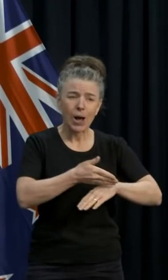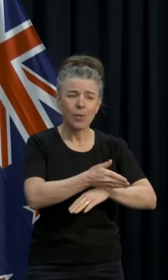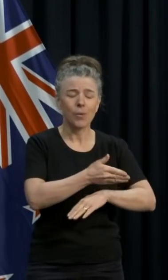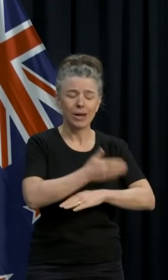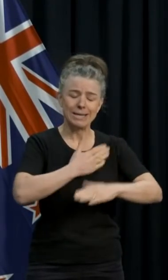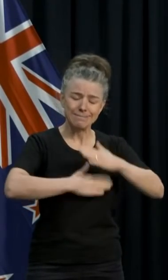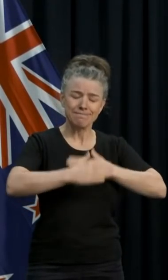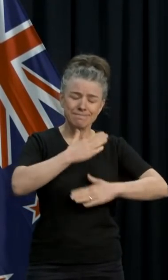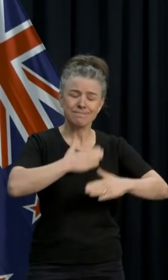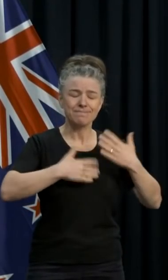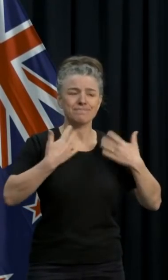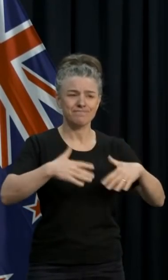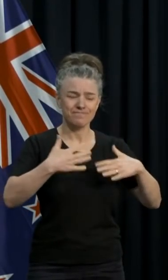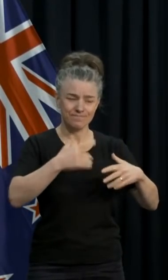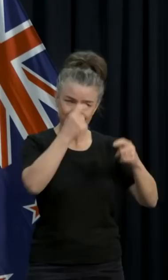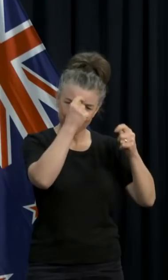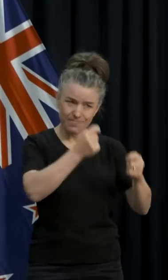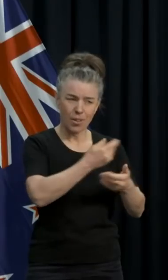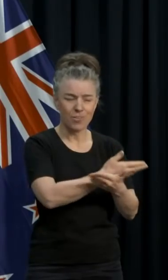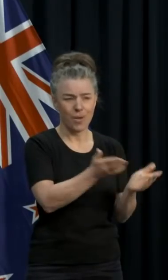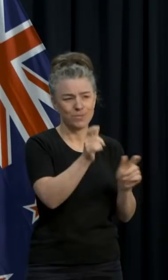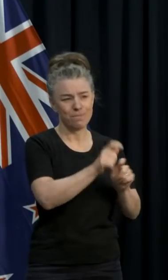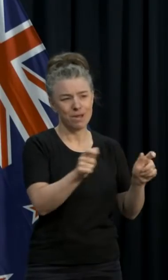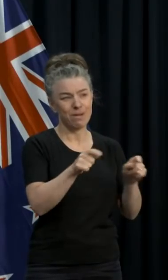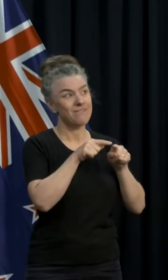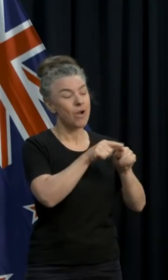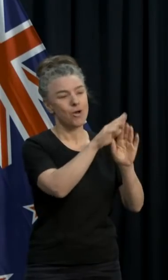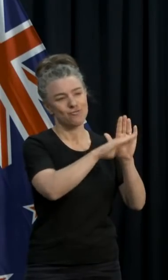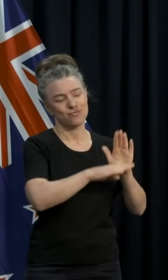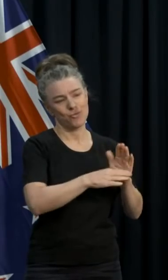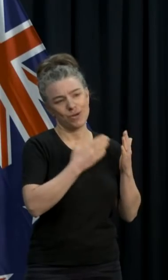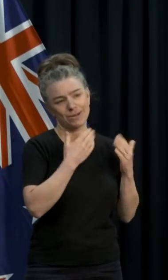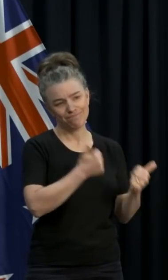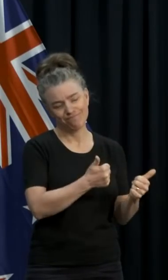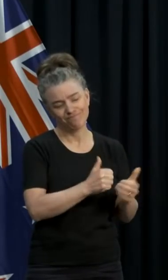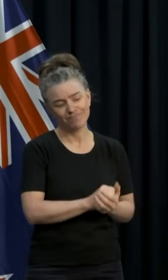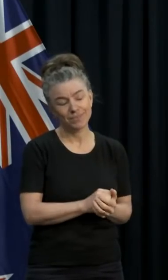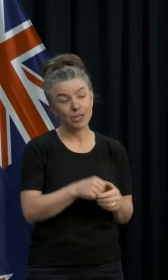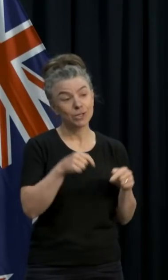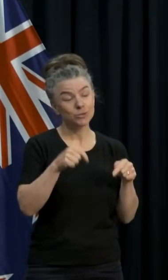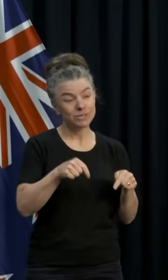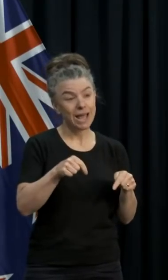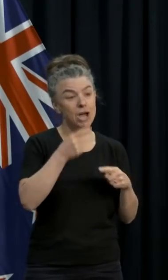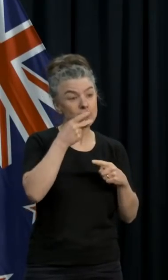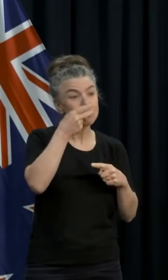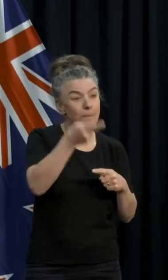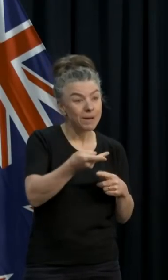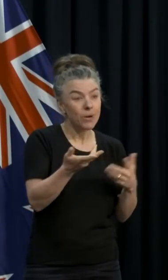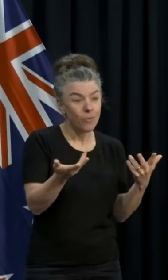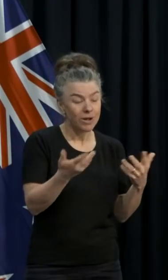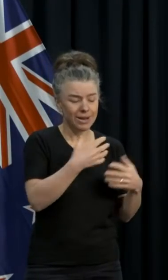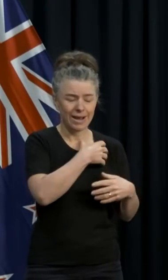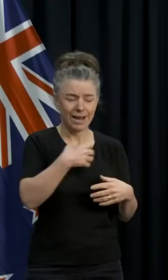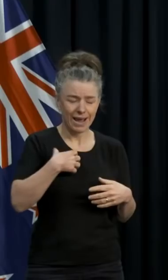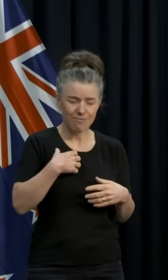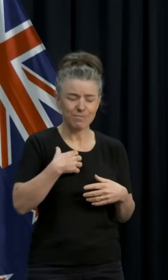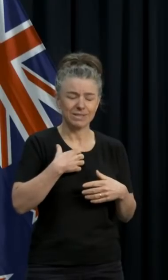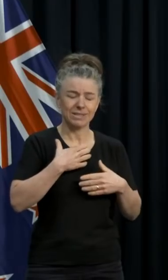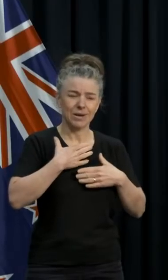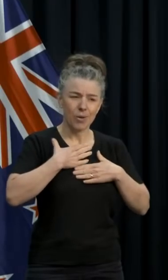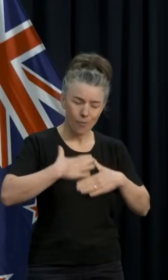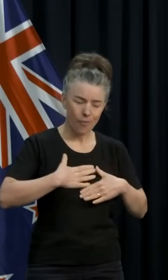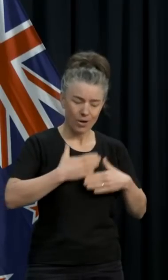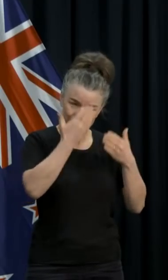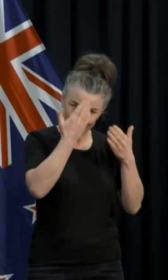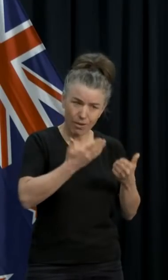and the efforts that they have been going to do the right thing by all of us. So today I want to reinforce that the government is committed to doing the right thing